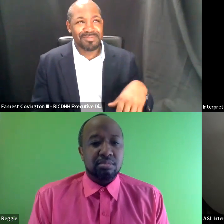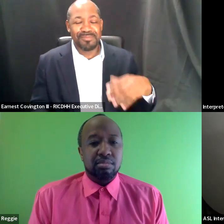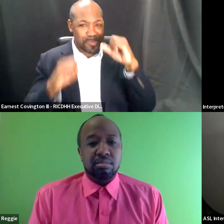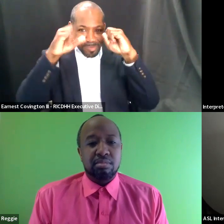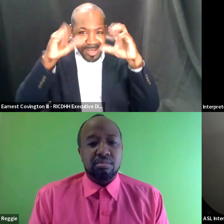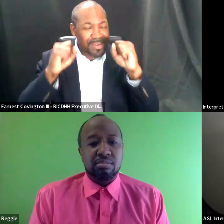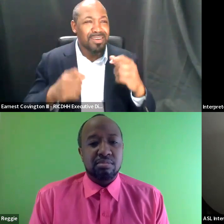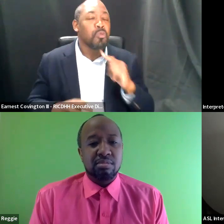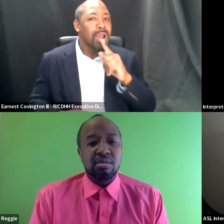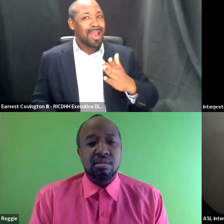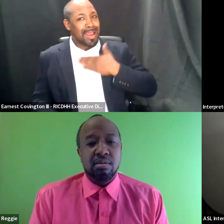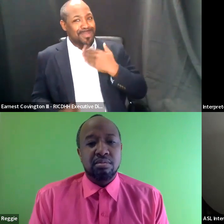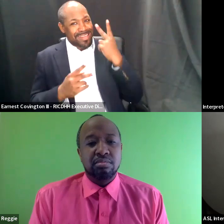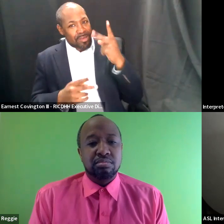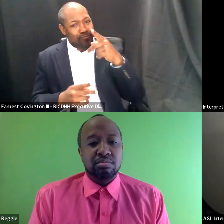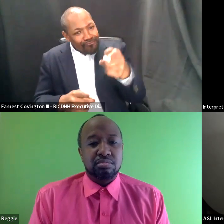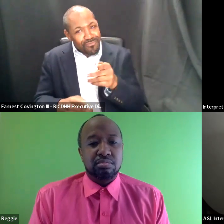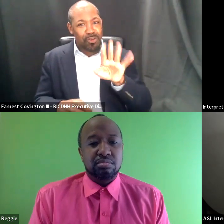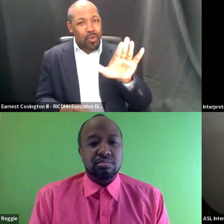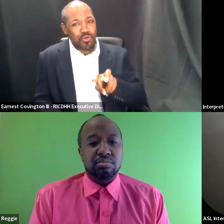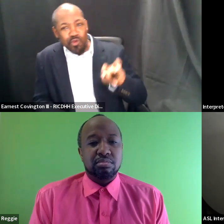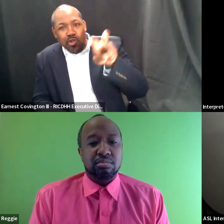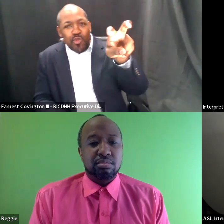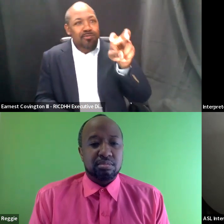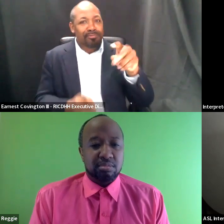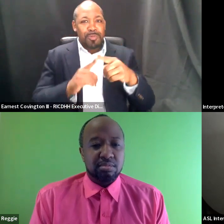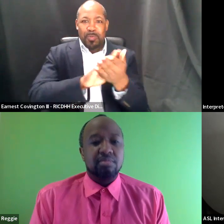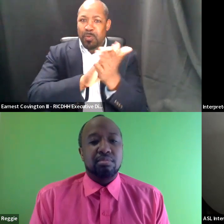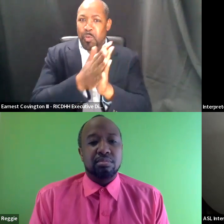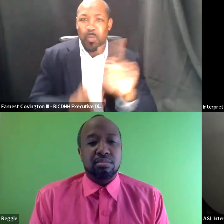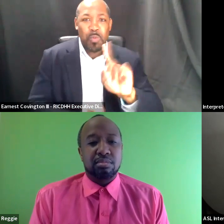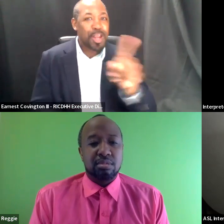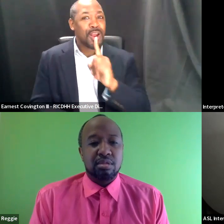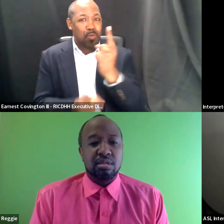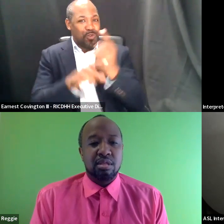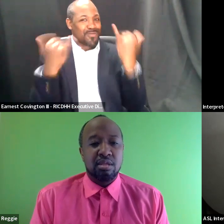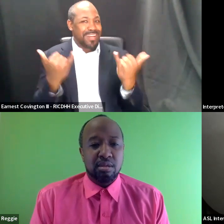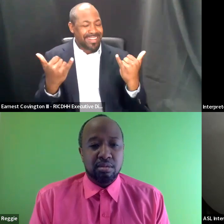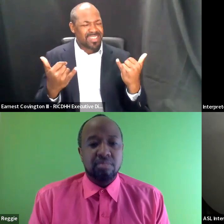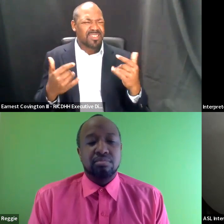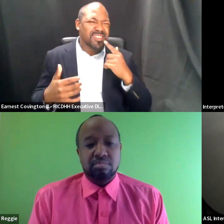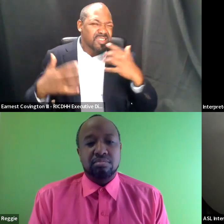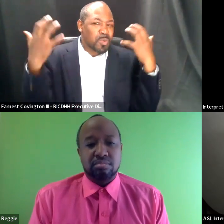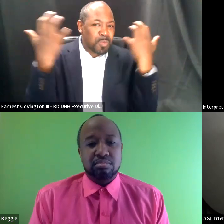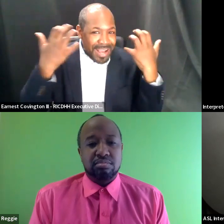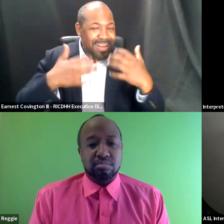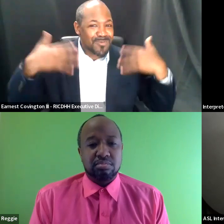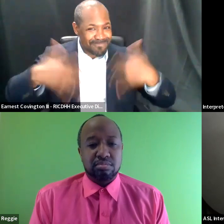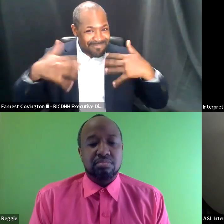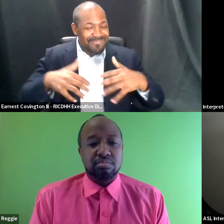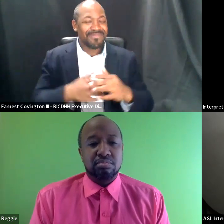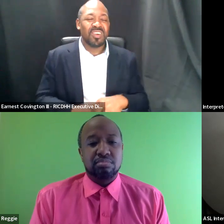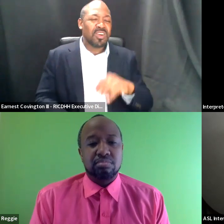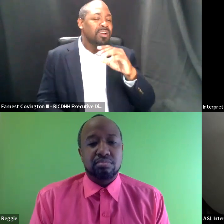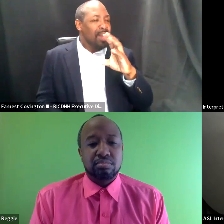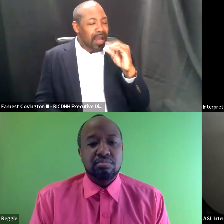have that support system that you have to rely on to overcome these challenges. And I'm so happy to see that you were able to persevere and get